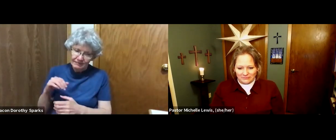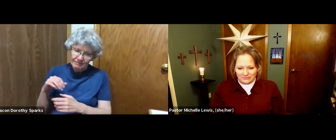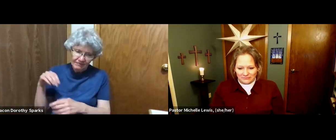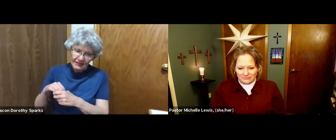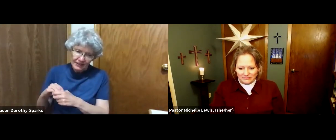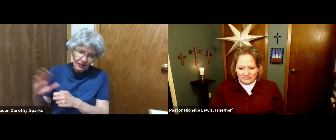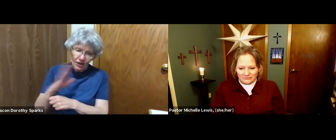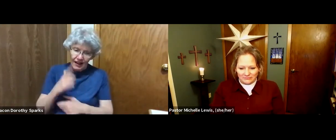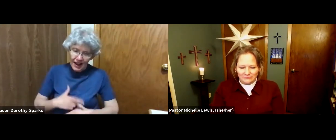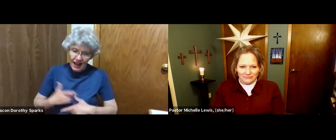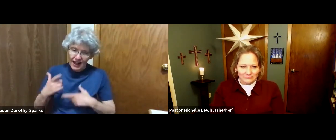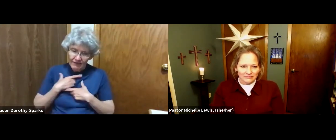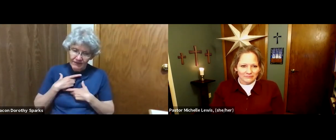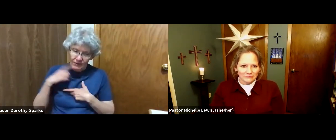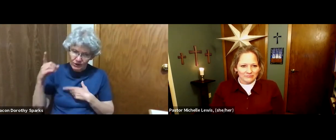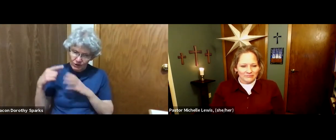Good teacher,